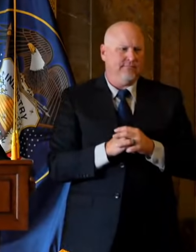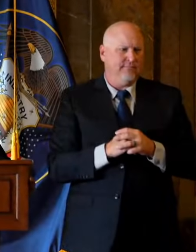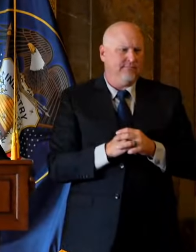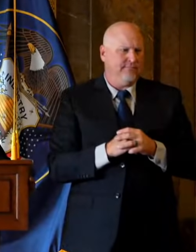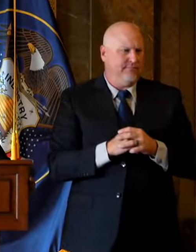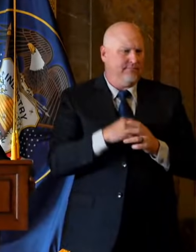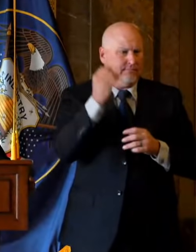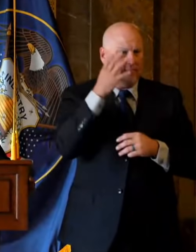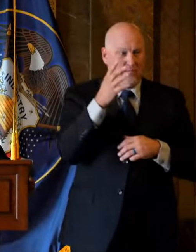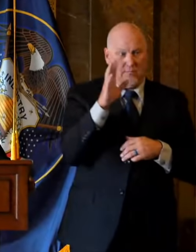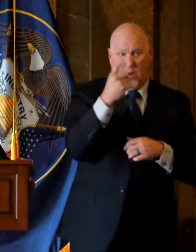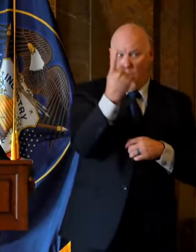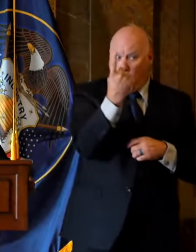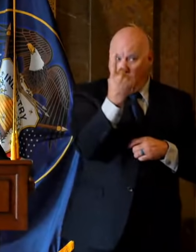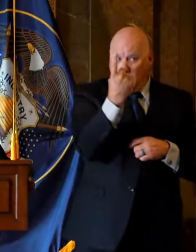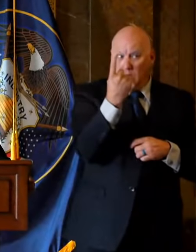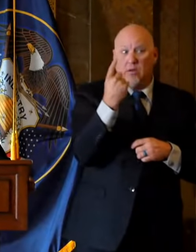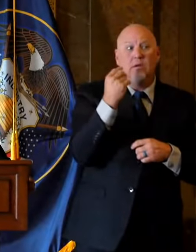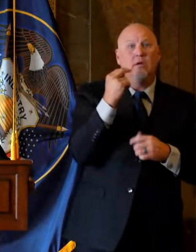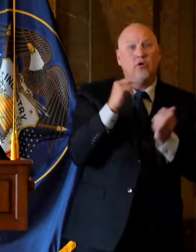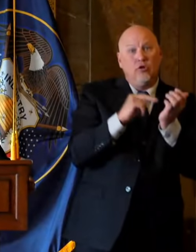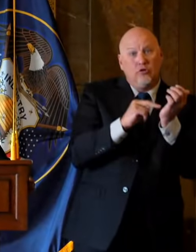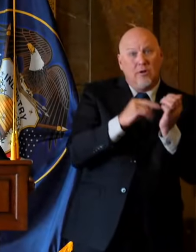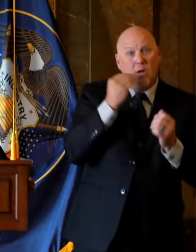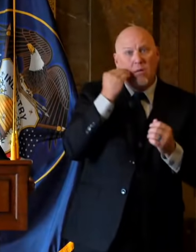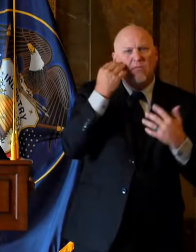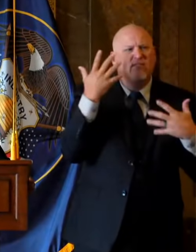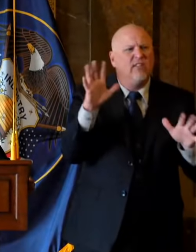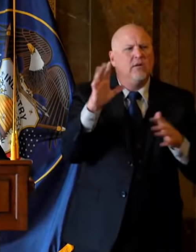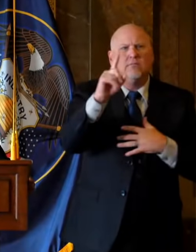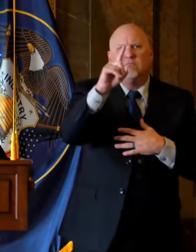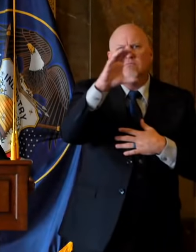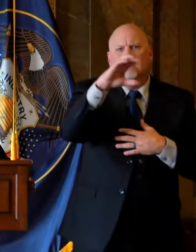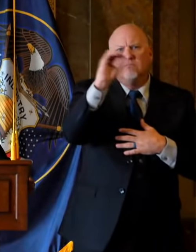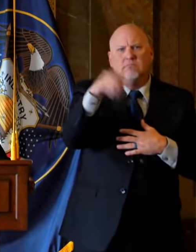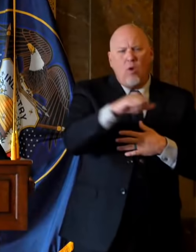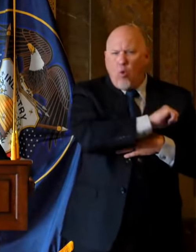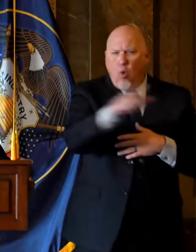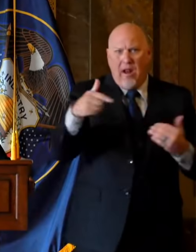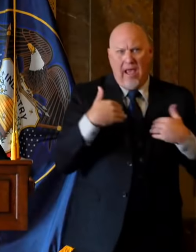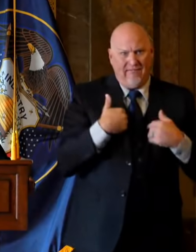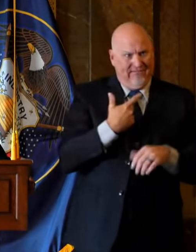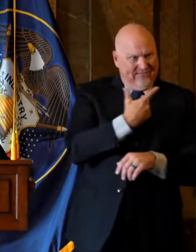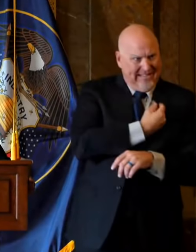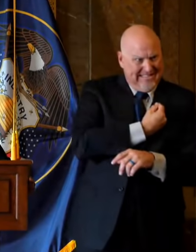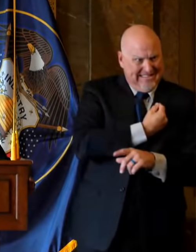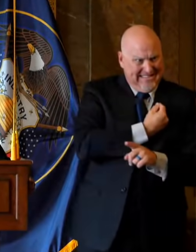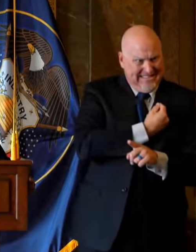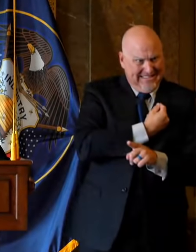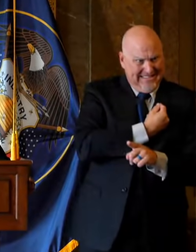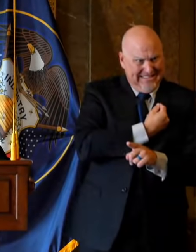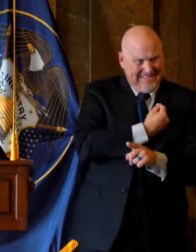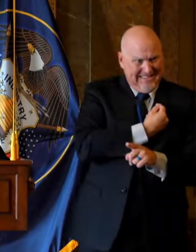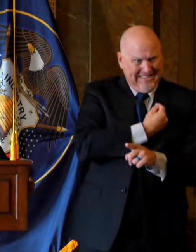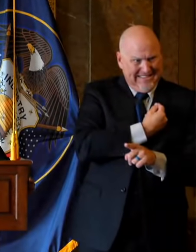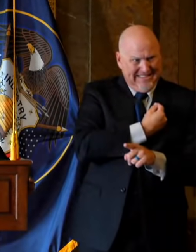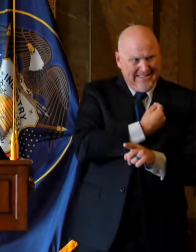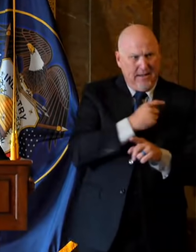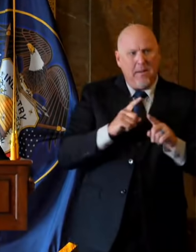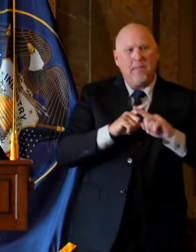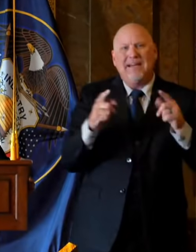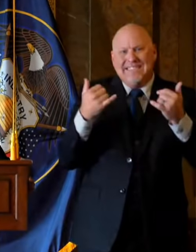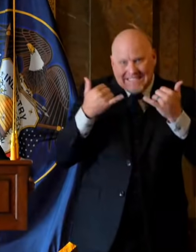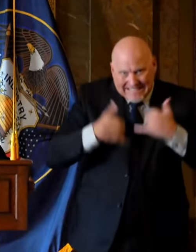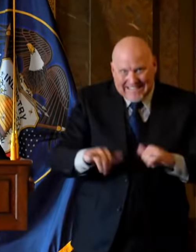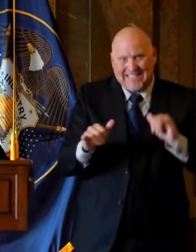of COVID-19. One was hospitalized and one died. And that is an ongoing outbreak that will continue